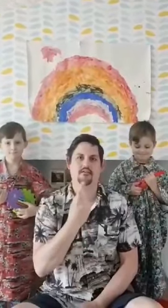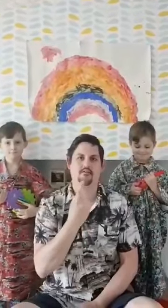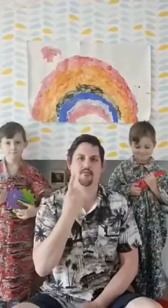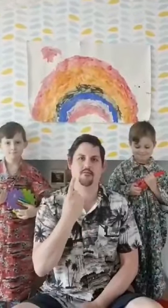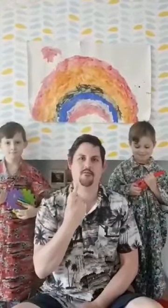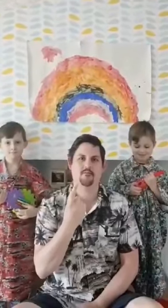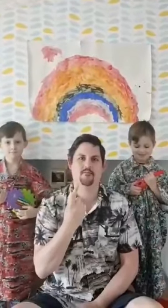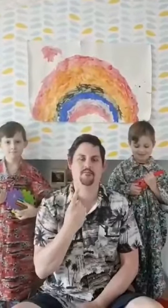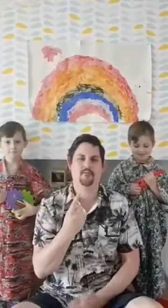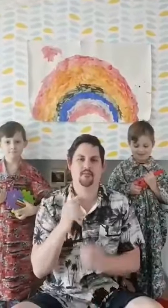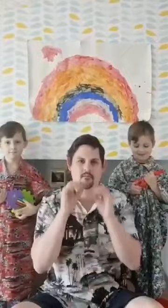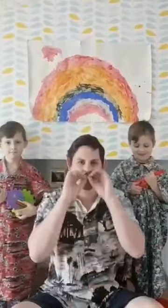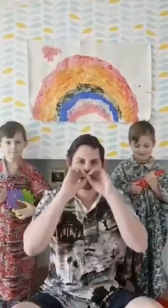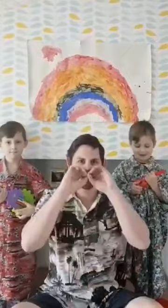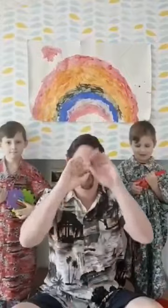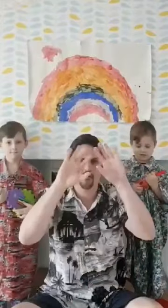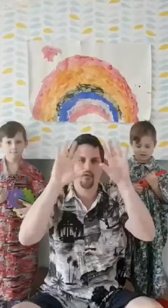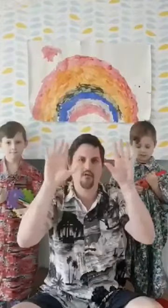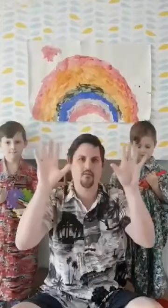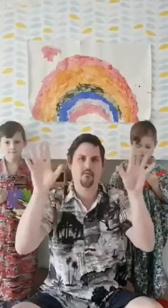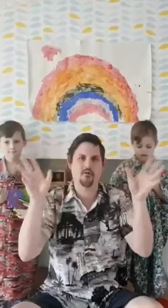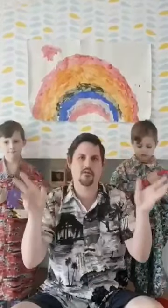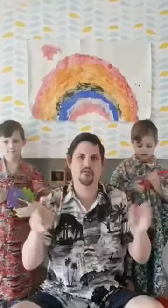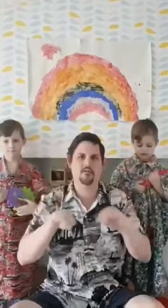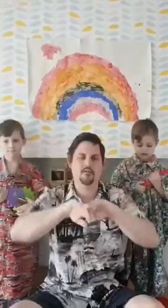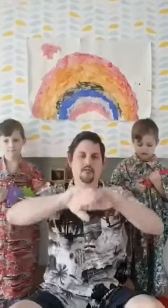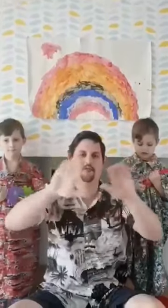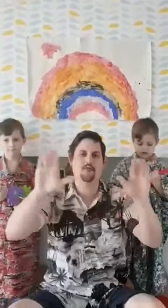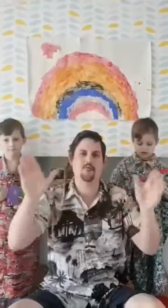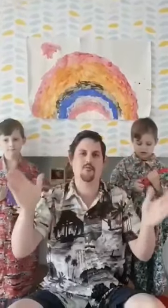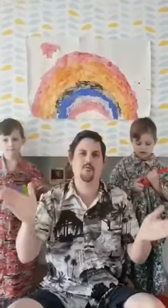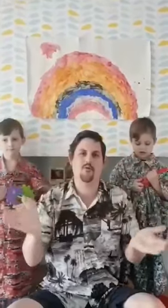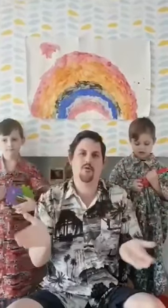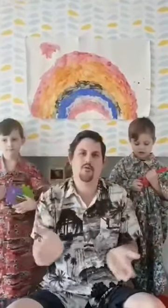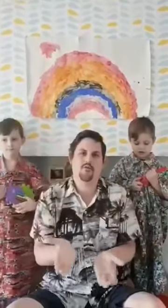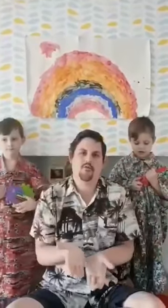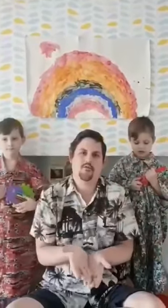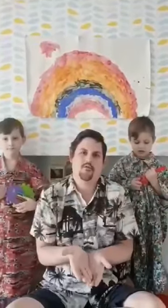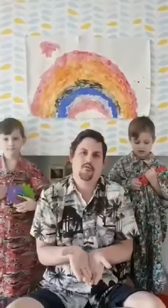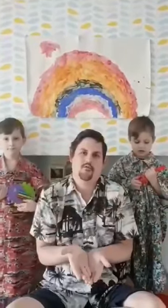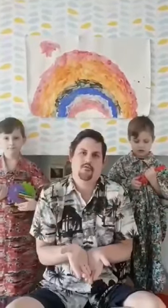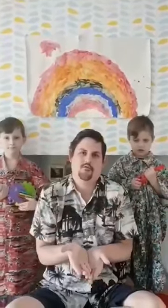myself What a wonderful world